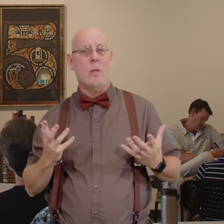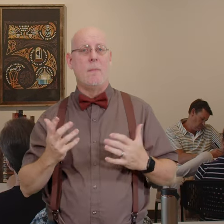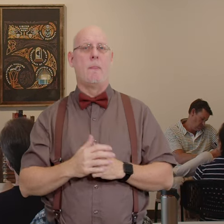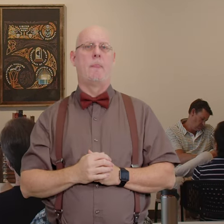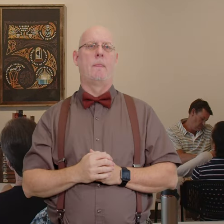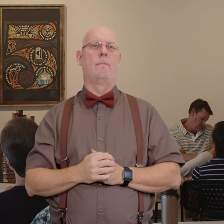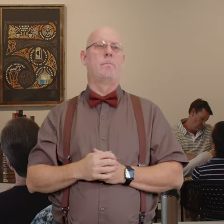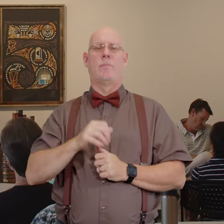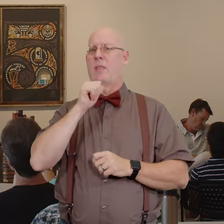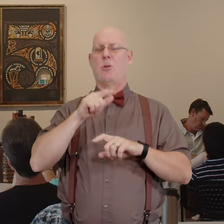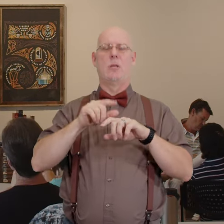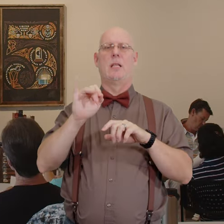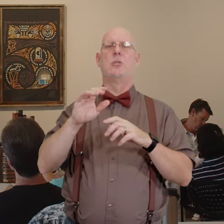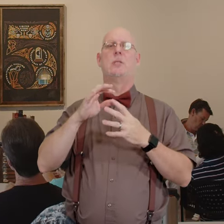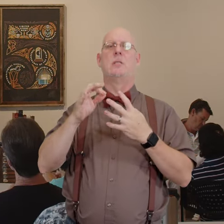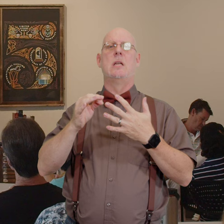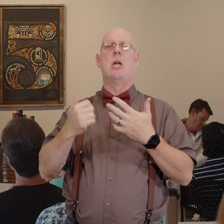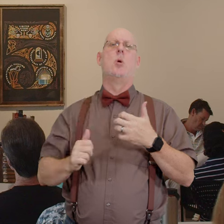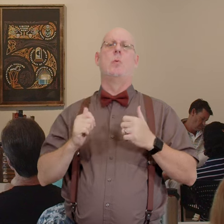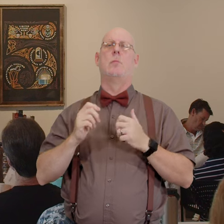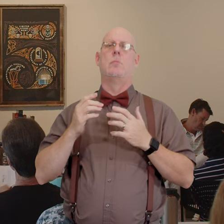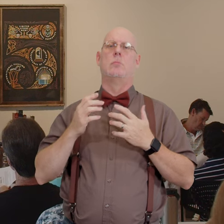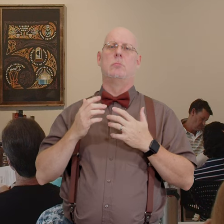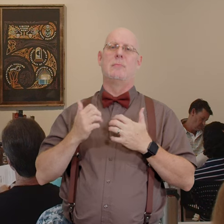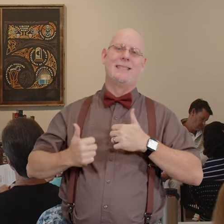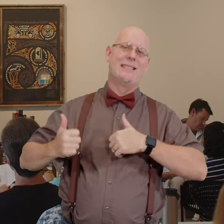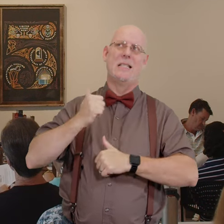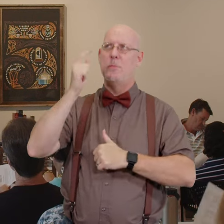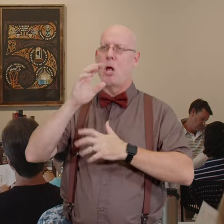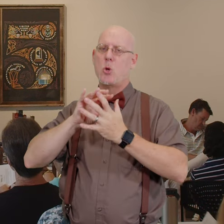us? Unconditional election. Number two, we esteem the glory of God.